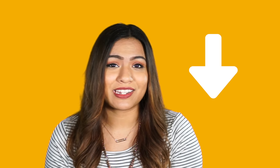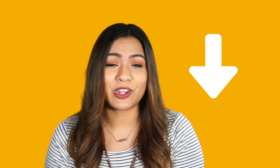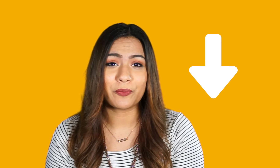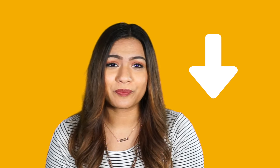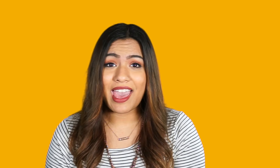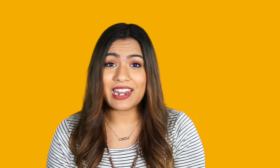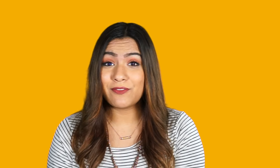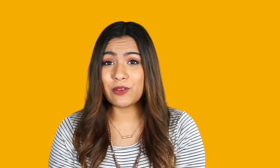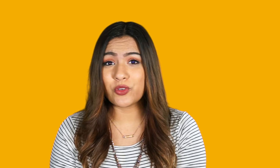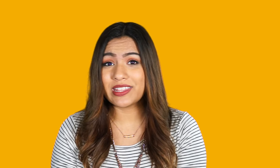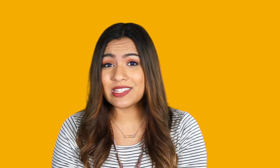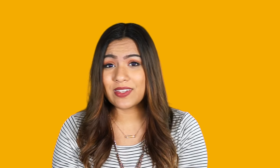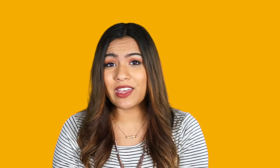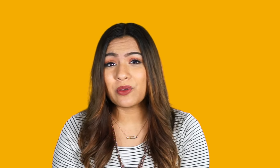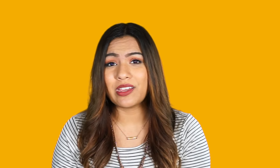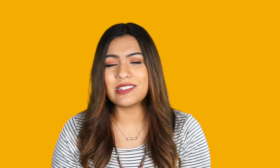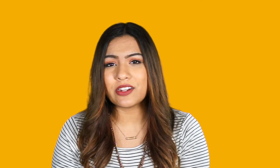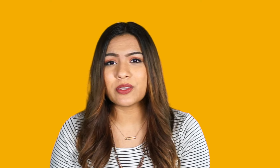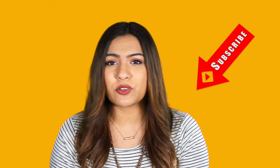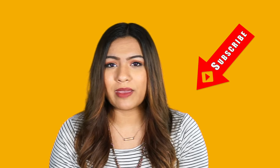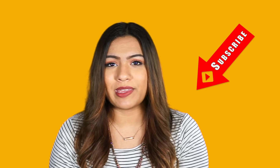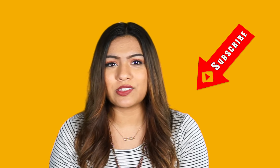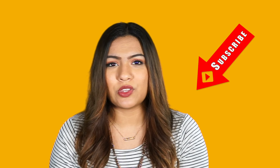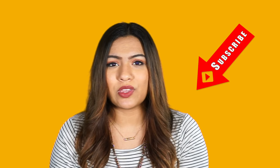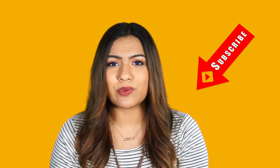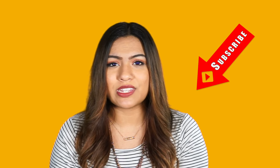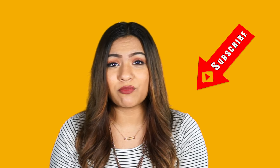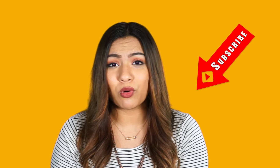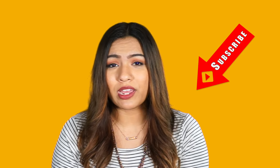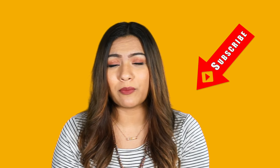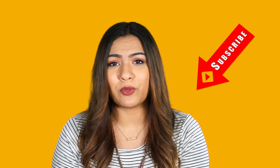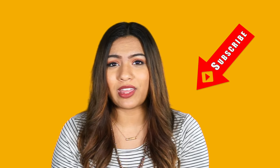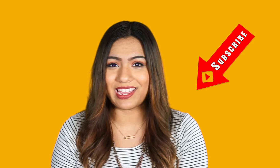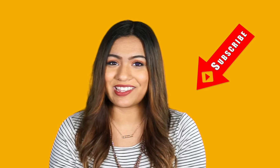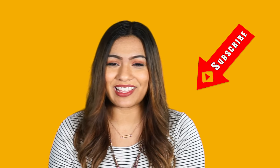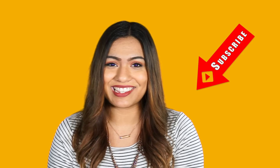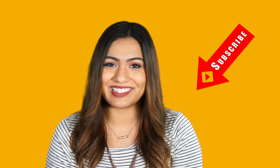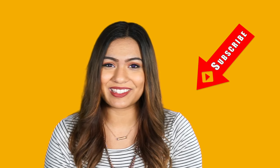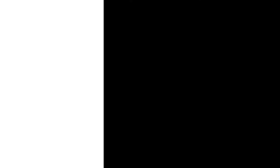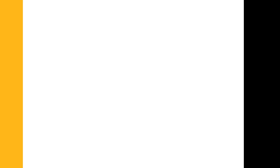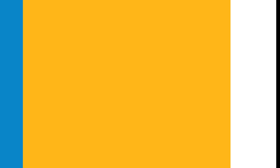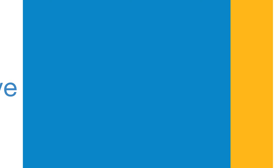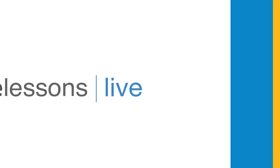know. And if you enjoyed this video, consider subscribing so you can receive more helpful ASL lessons.